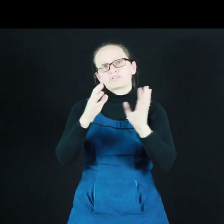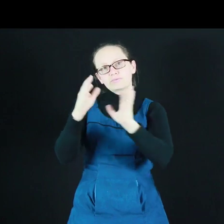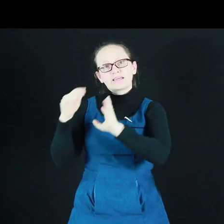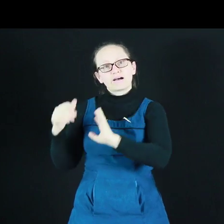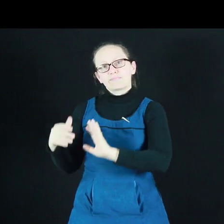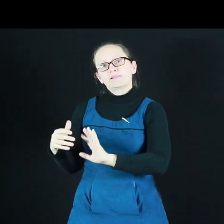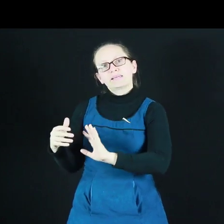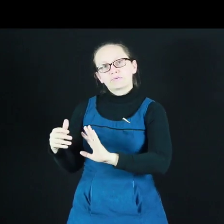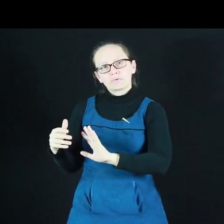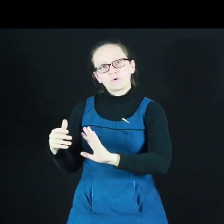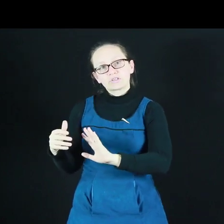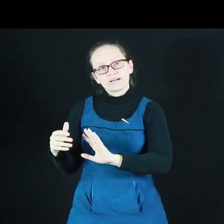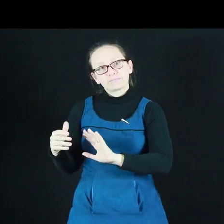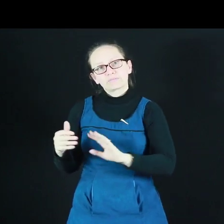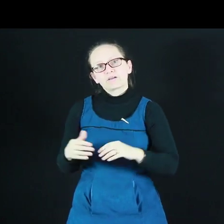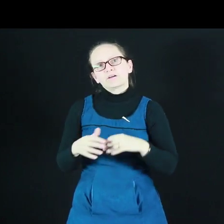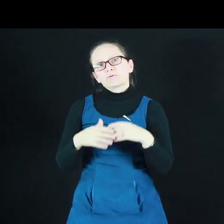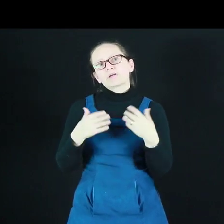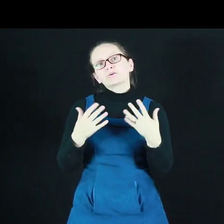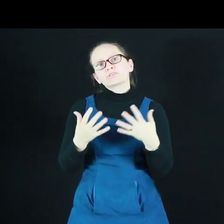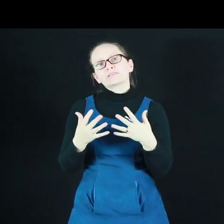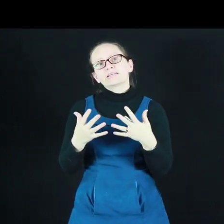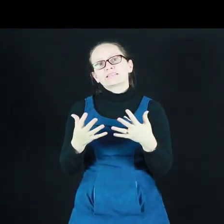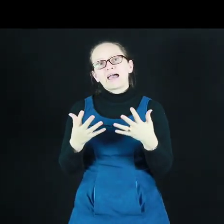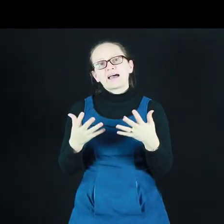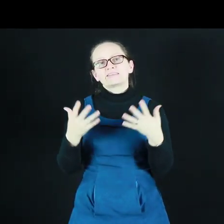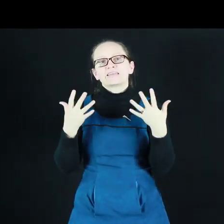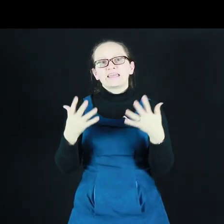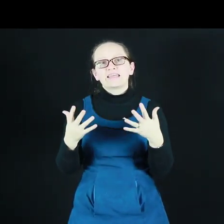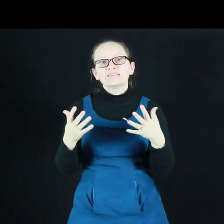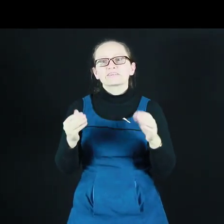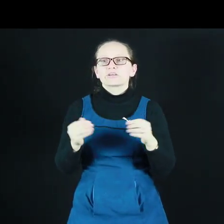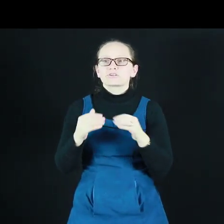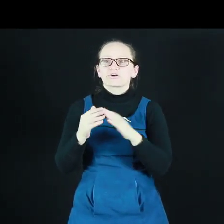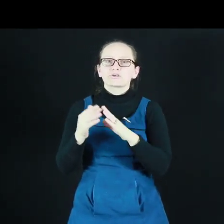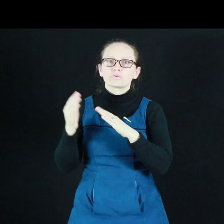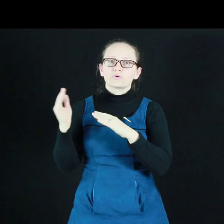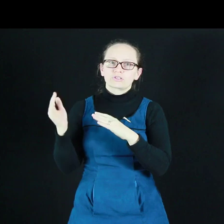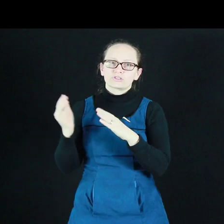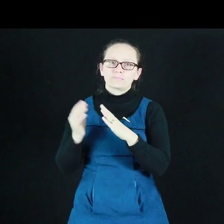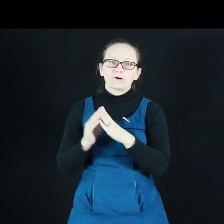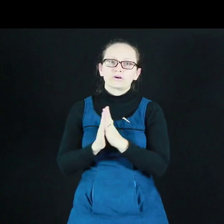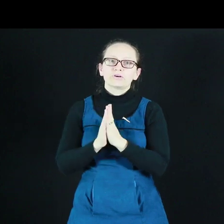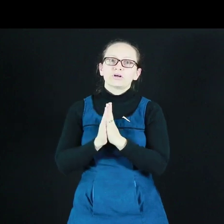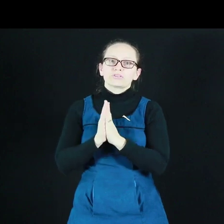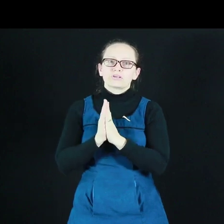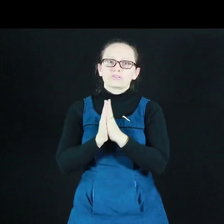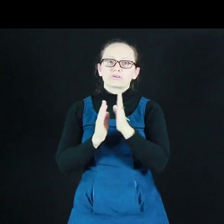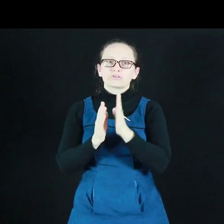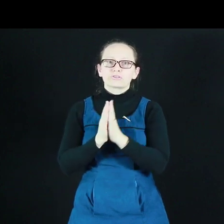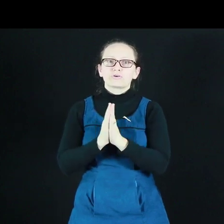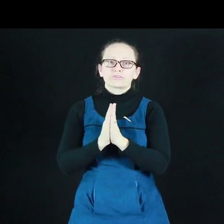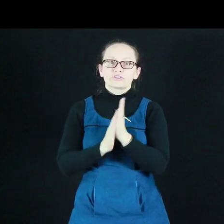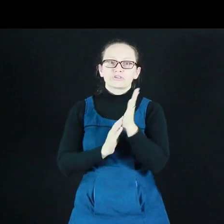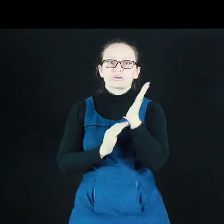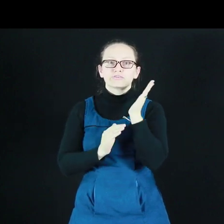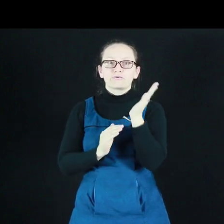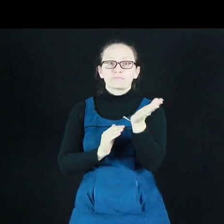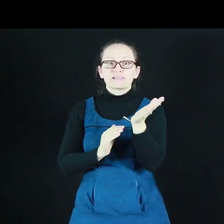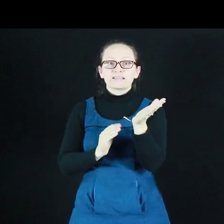to become liquid water. We also need to add heat to cause the water to boil, so to cause the water to turn from a